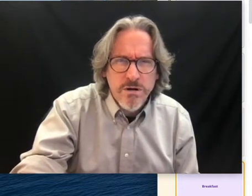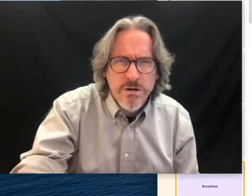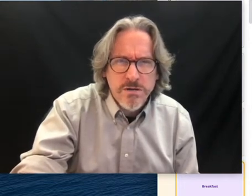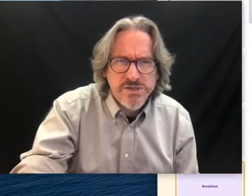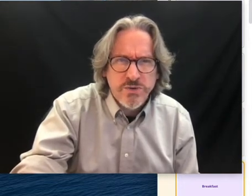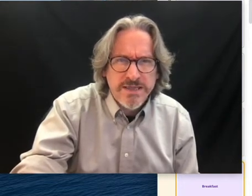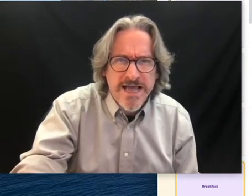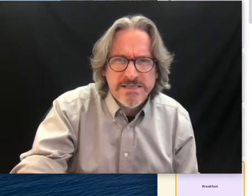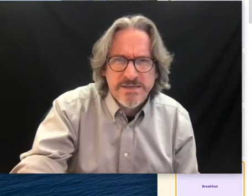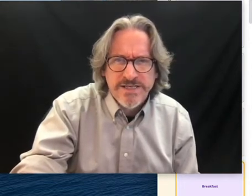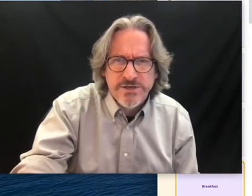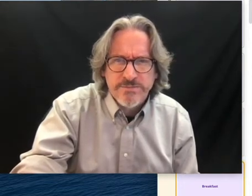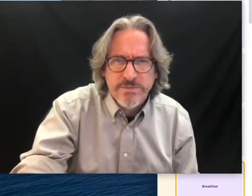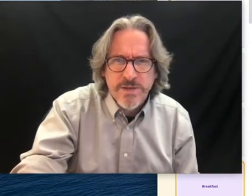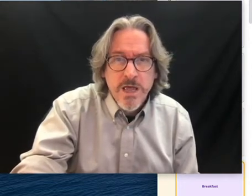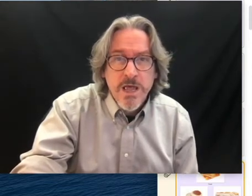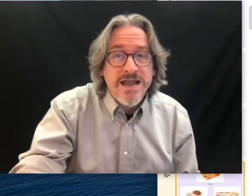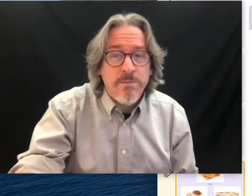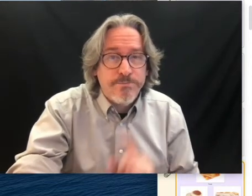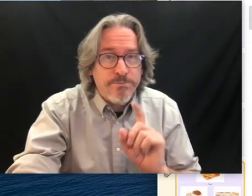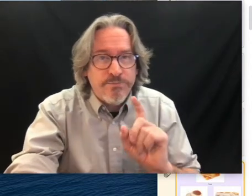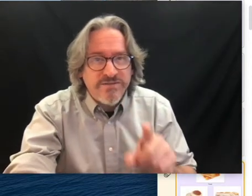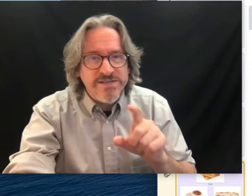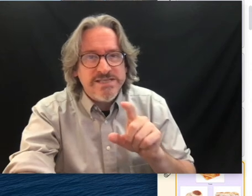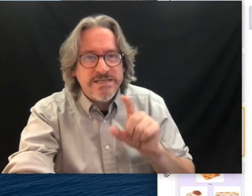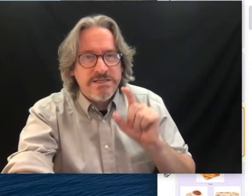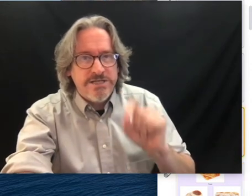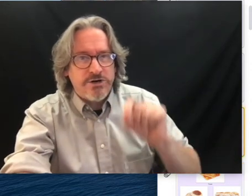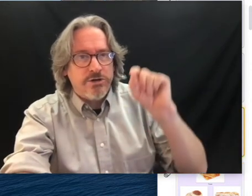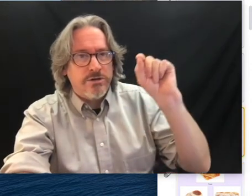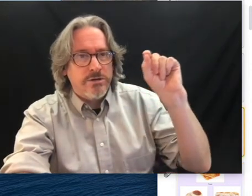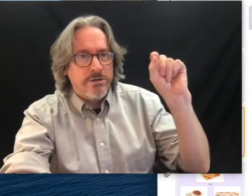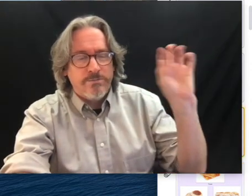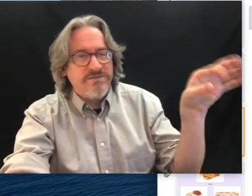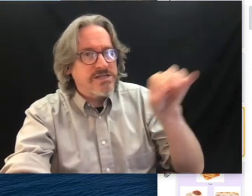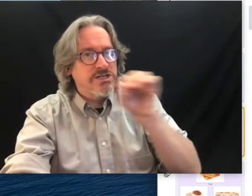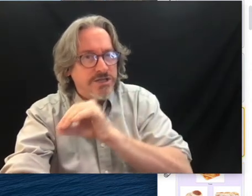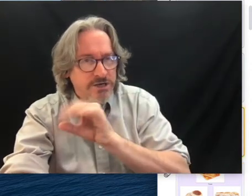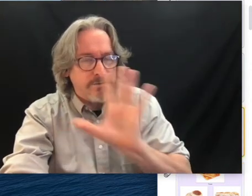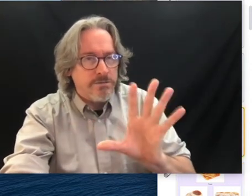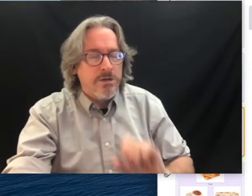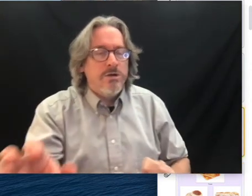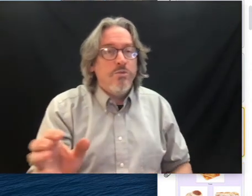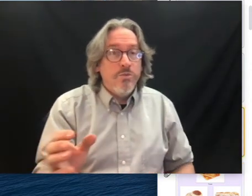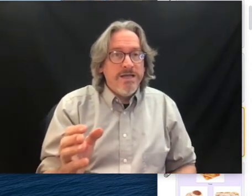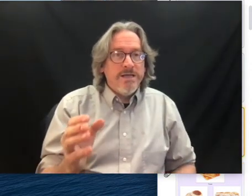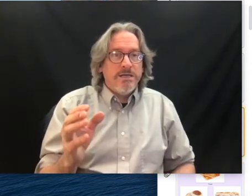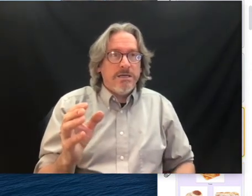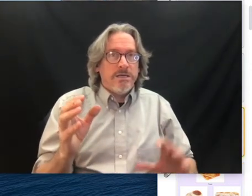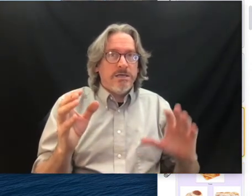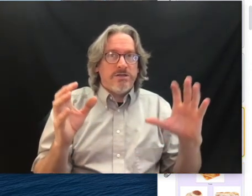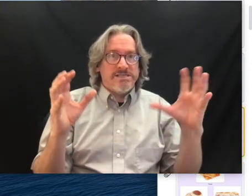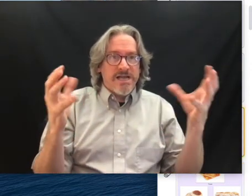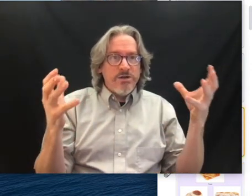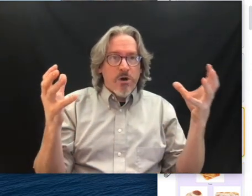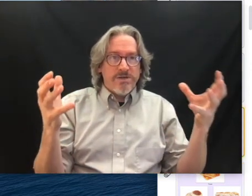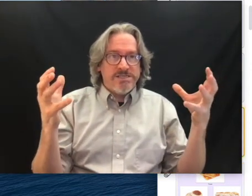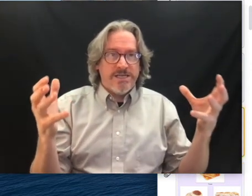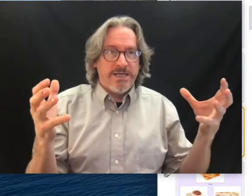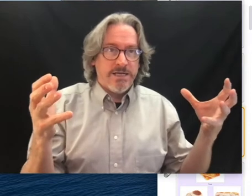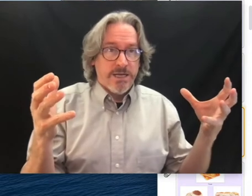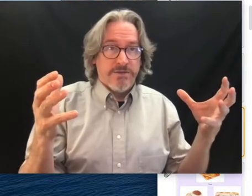4, so last semester. Now, breakfast, lunch, and dinner. We the sign